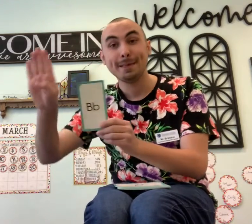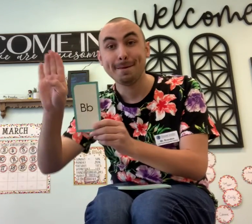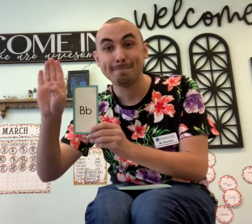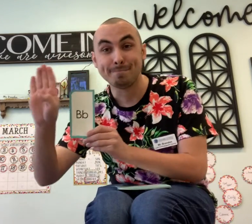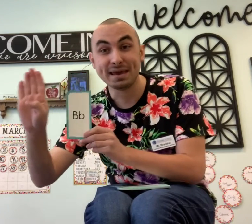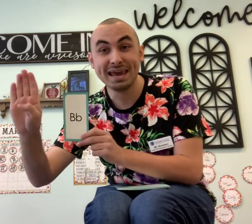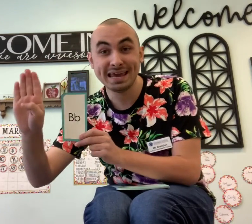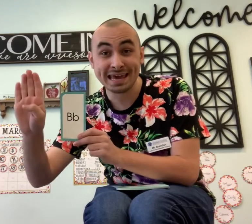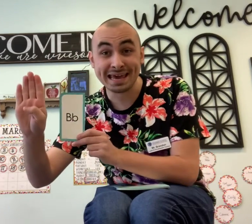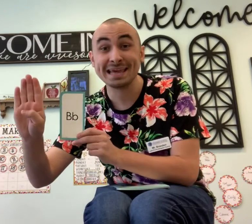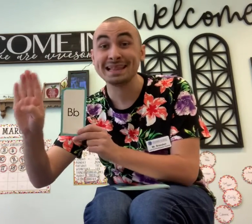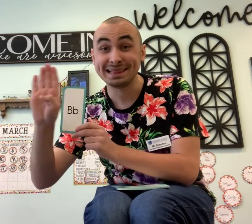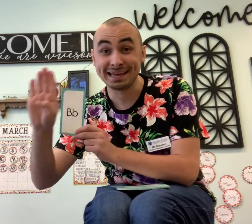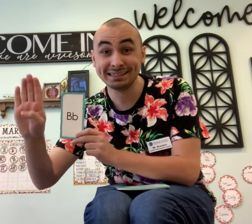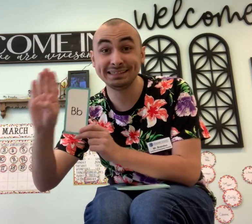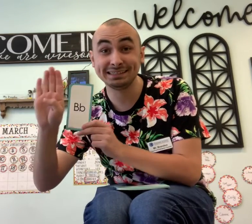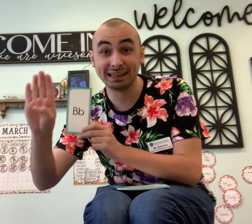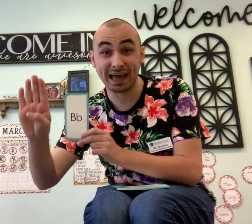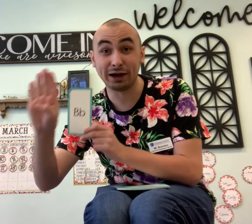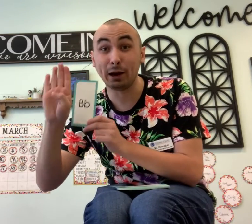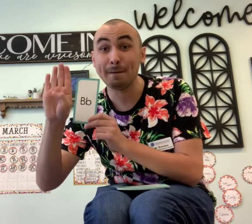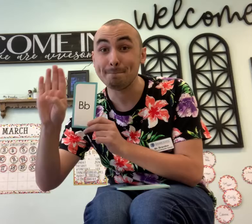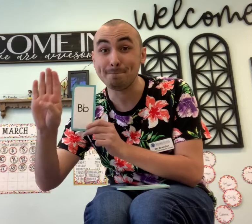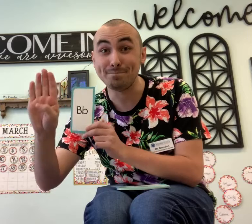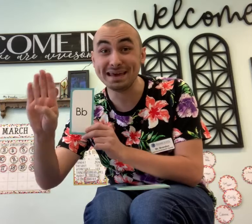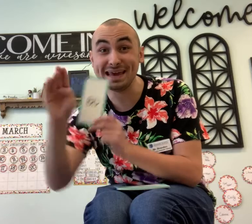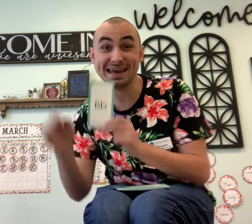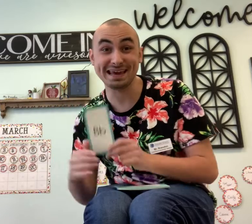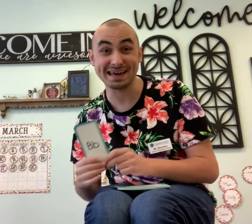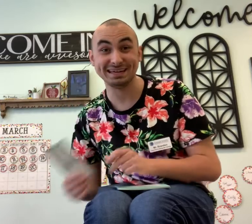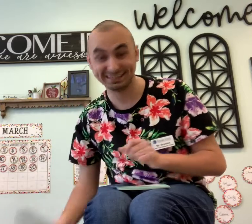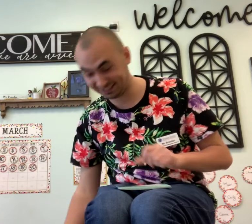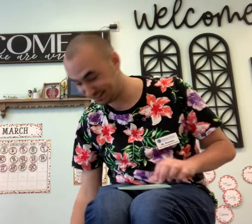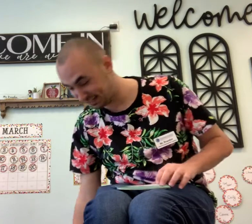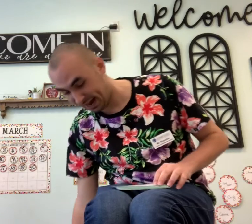B. This is the letter B. Good job.